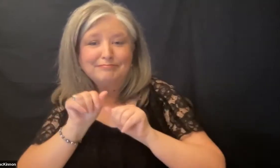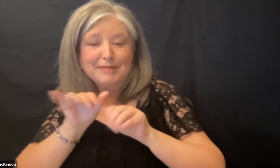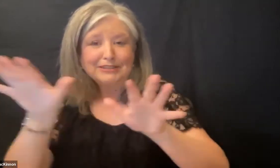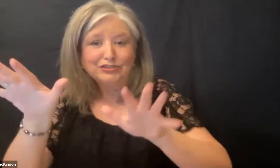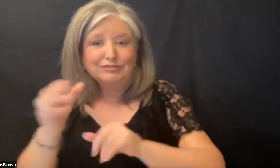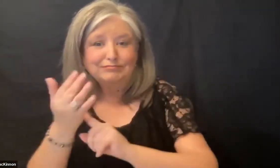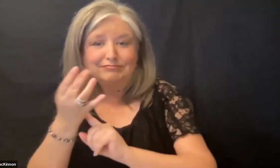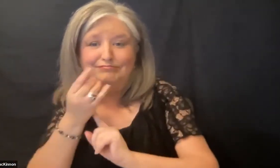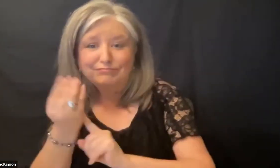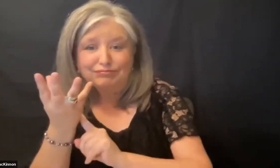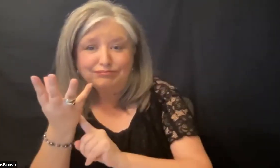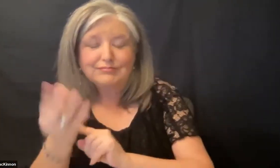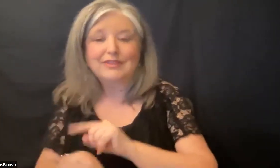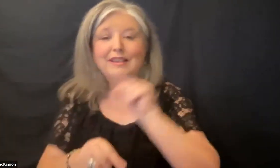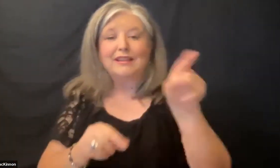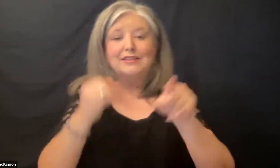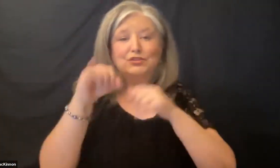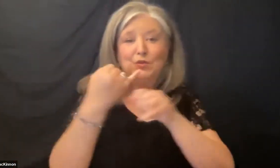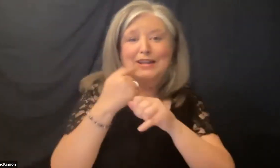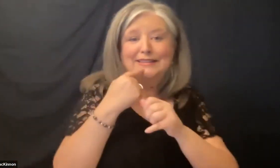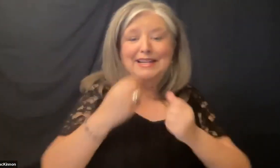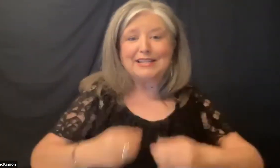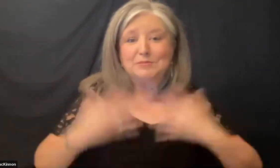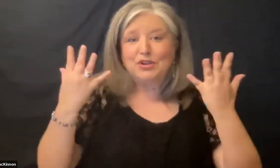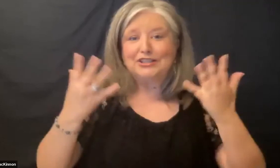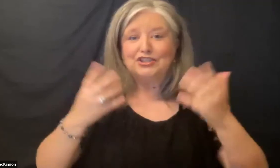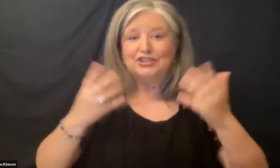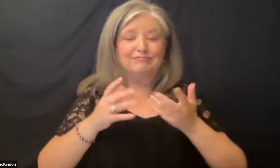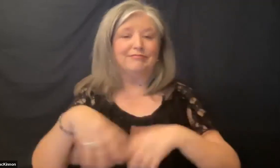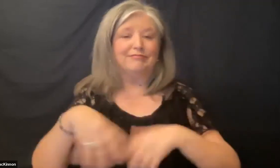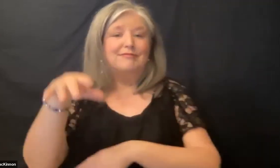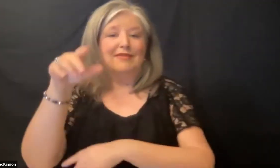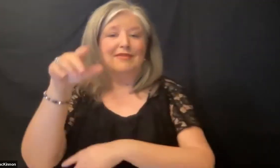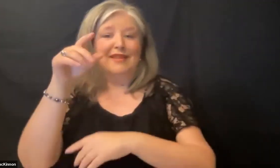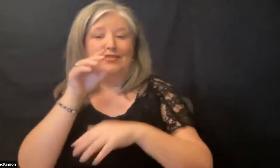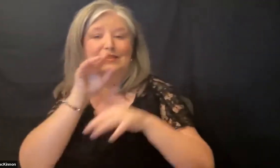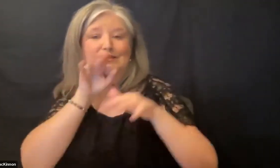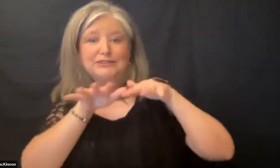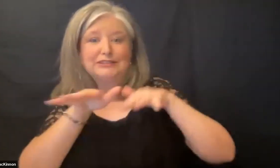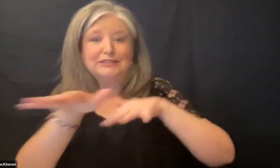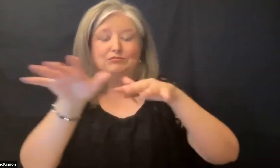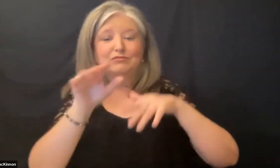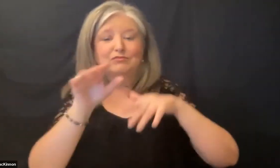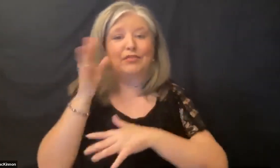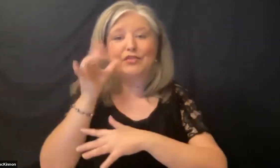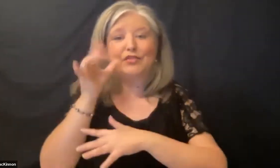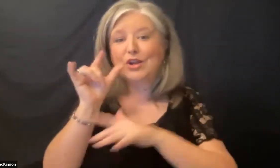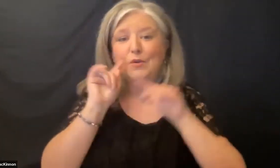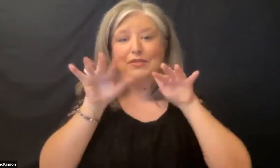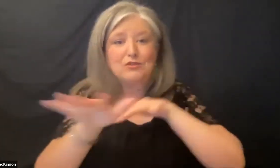Gayatri's story, in fact, talked about light in her galaxy stone story. Jordan talked about inspiration, which